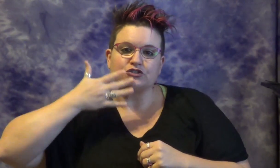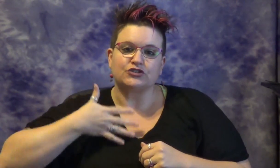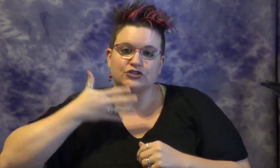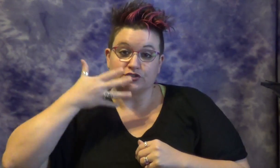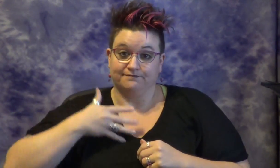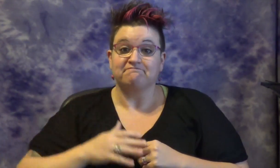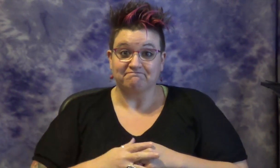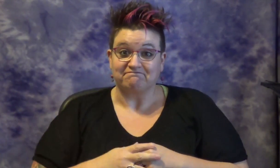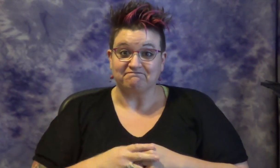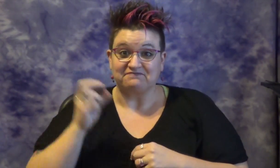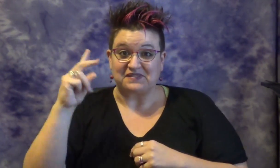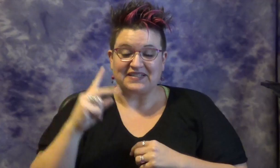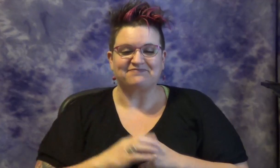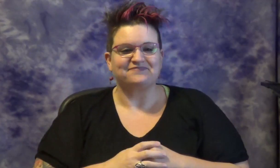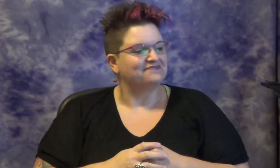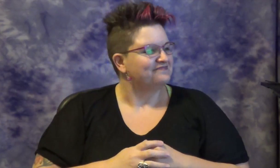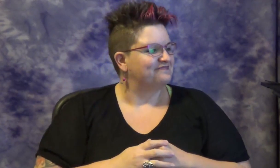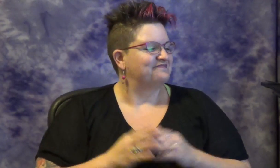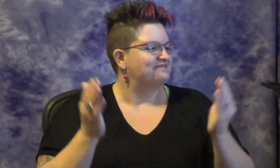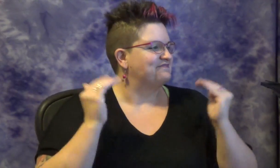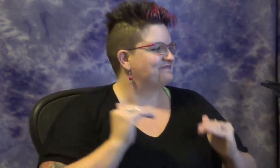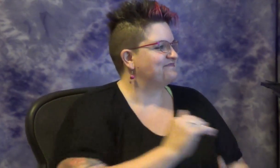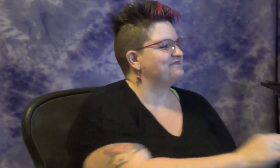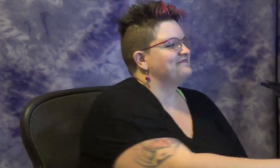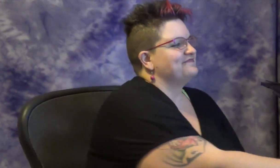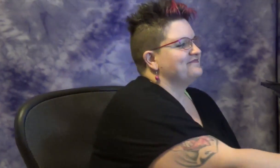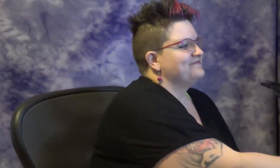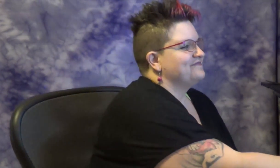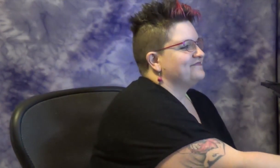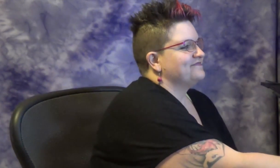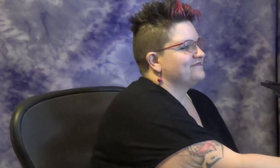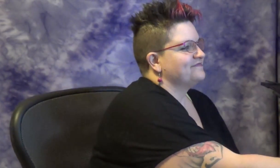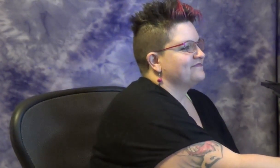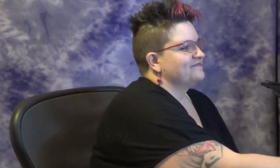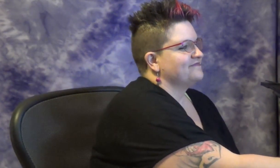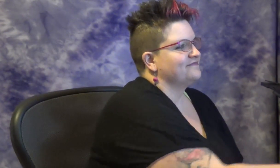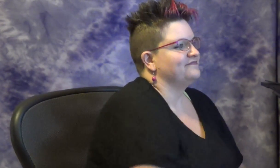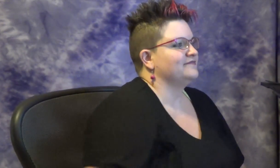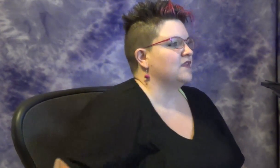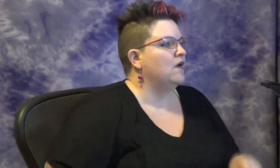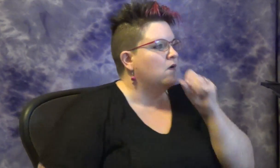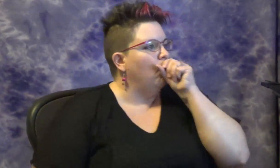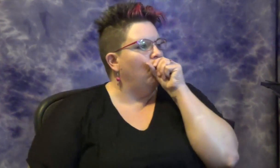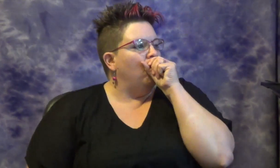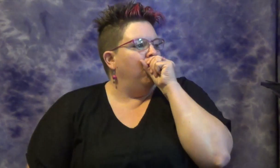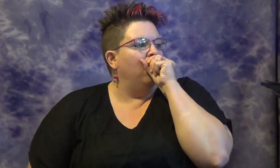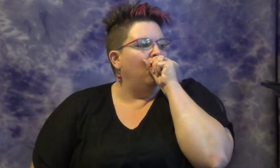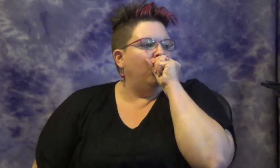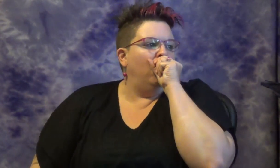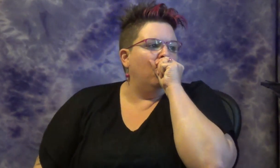do, and they also read lips. And then we have cued speech. So